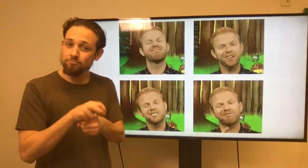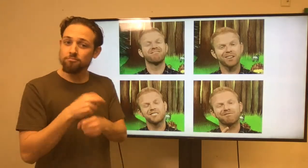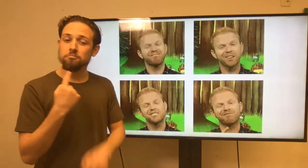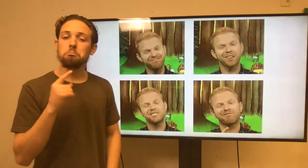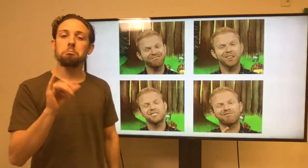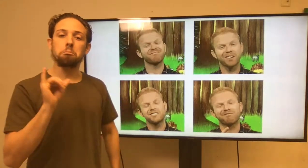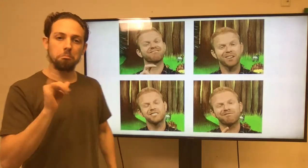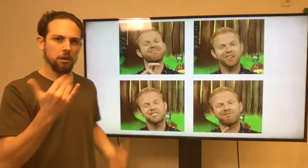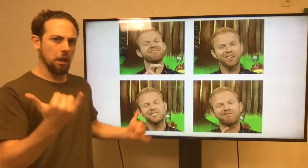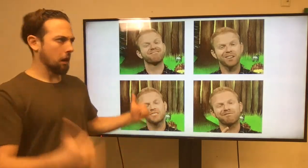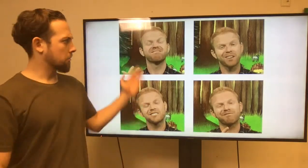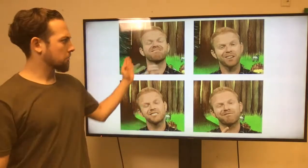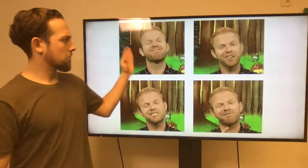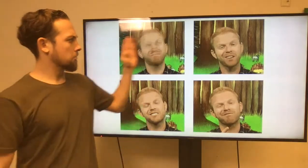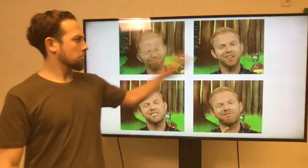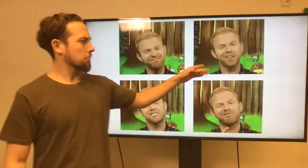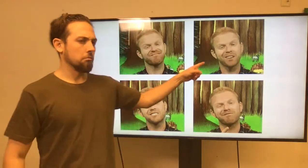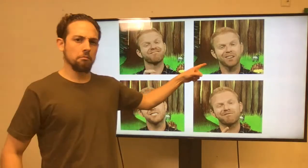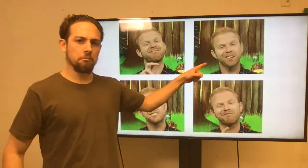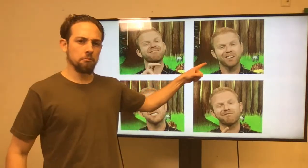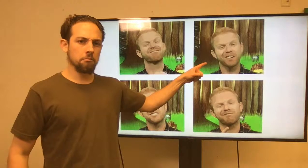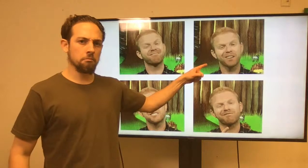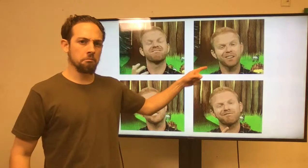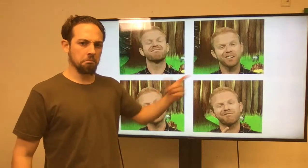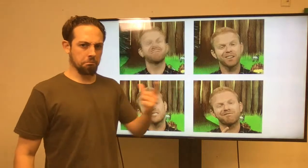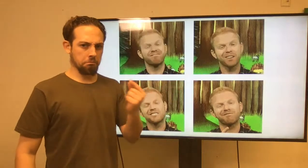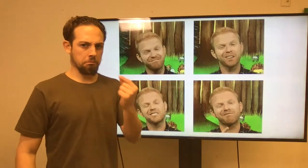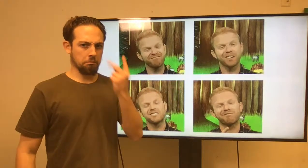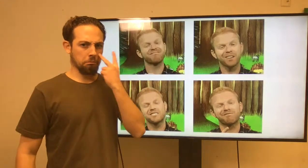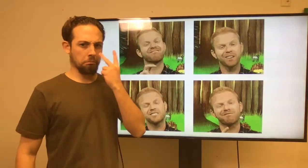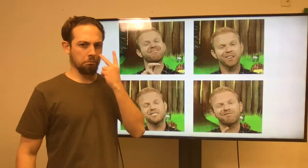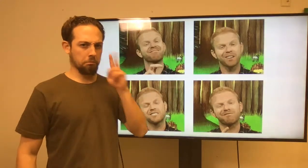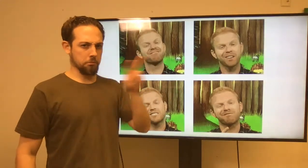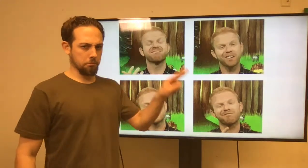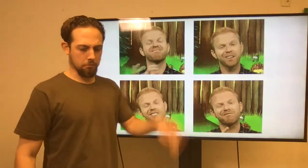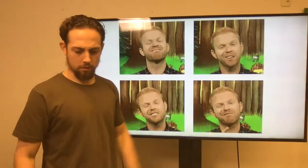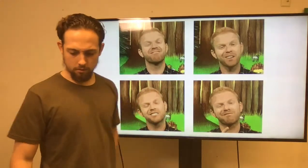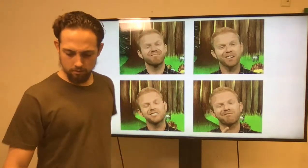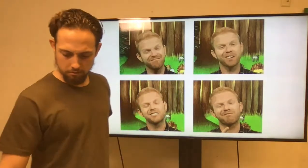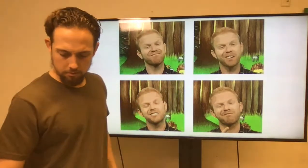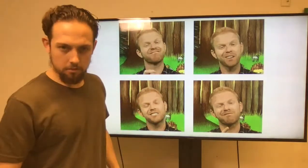that shows sitting for a long time. Let's look at the next sign.